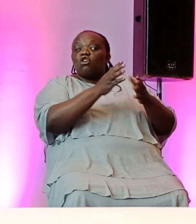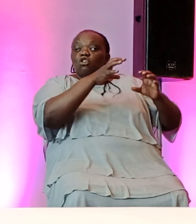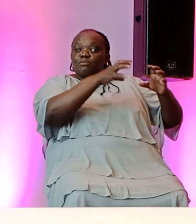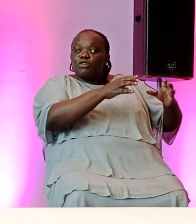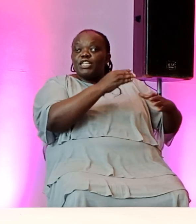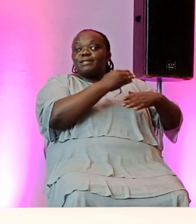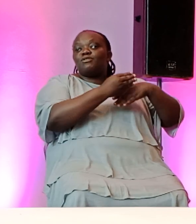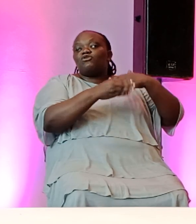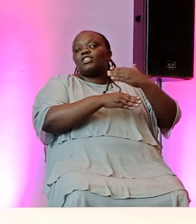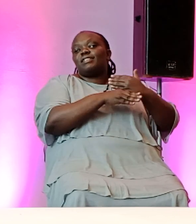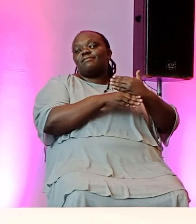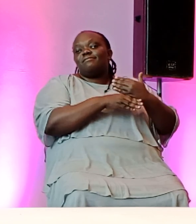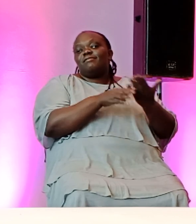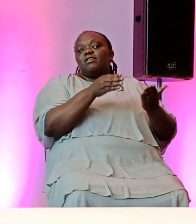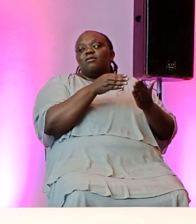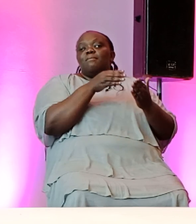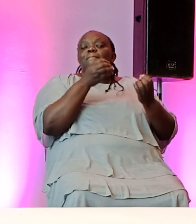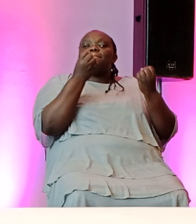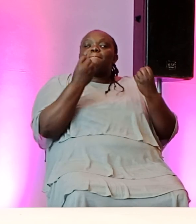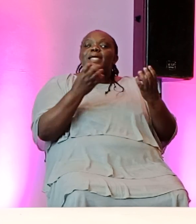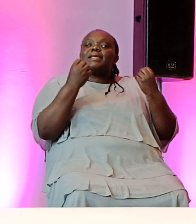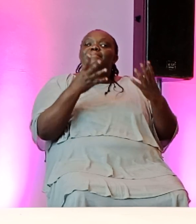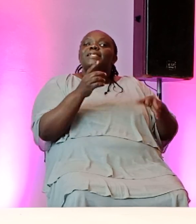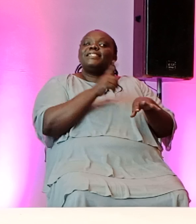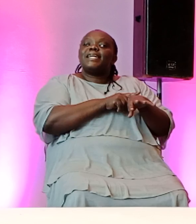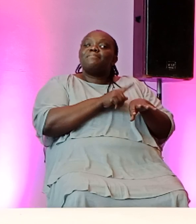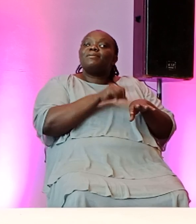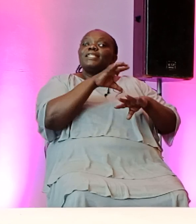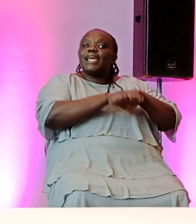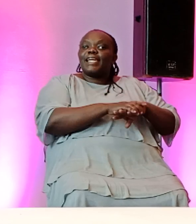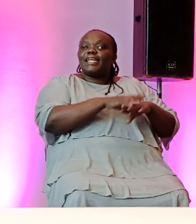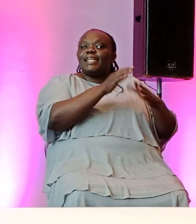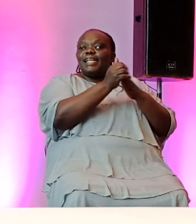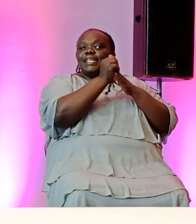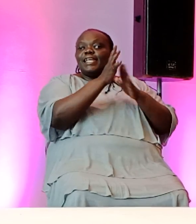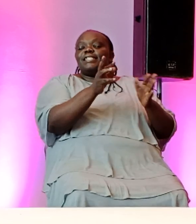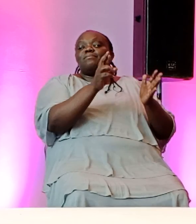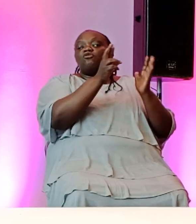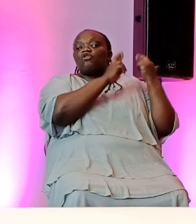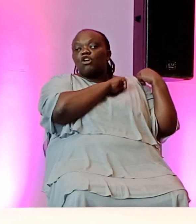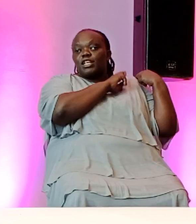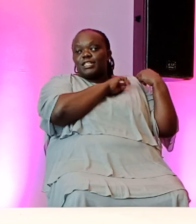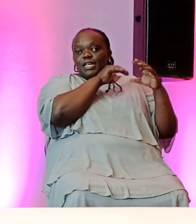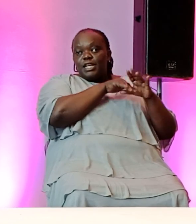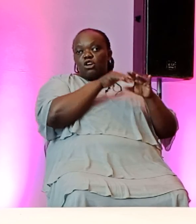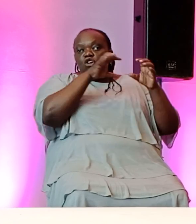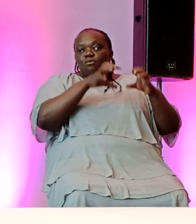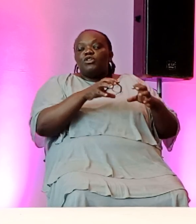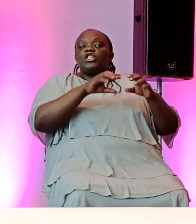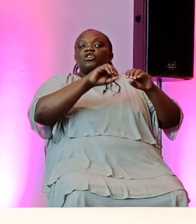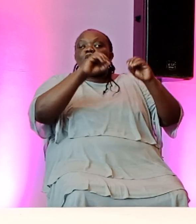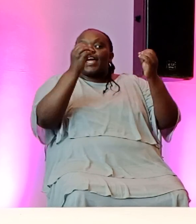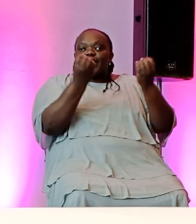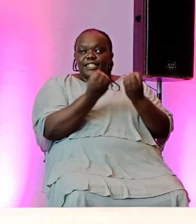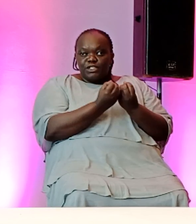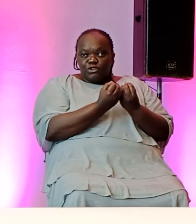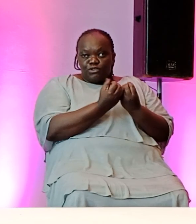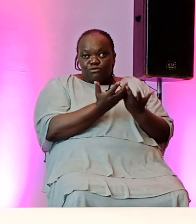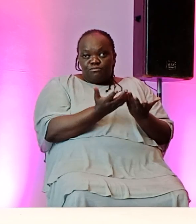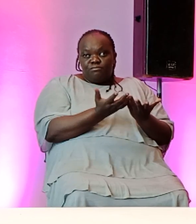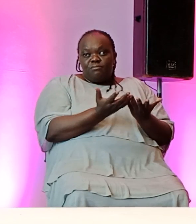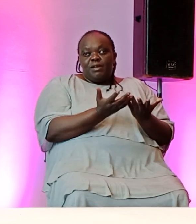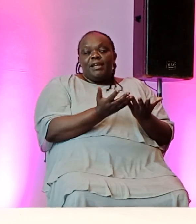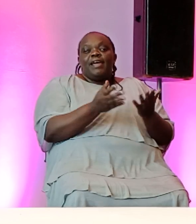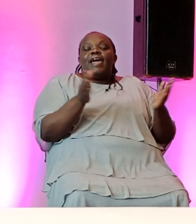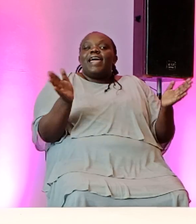community building, most times taking leadership roles in community organization. How do we